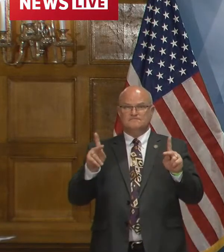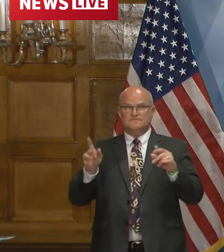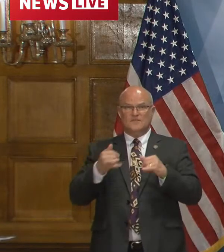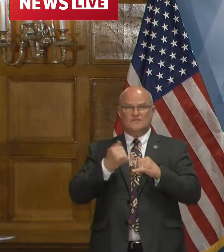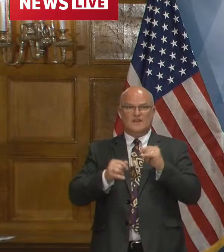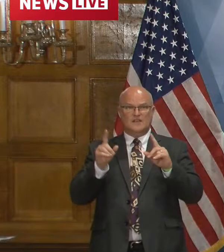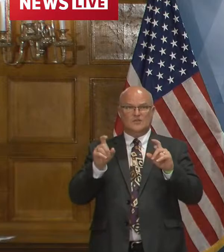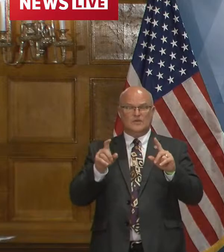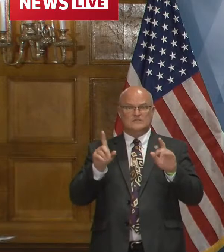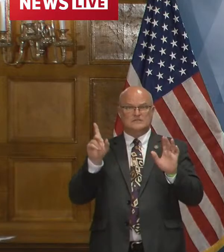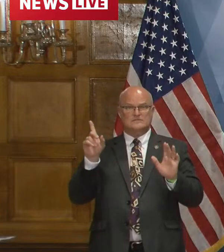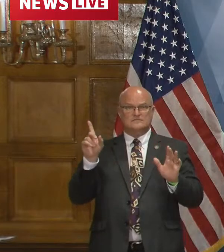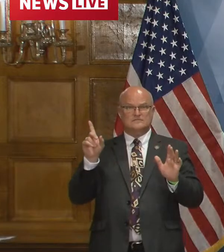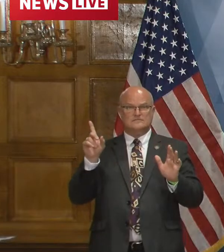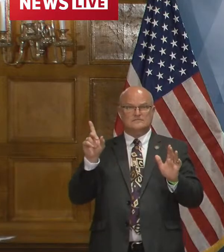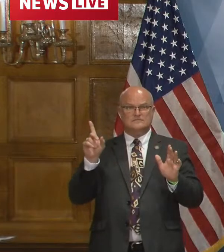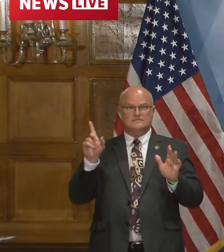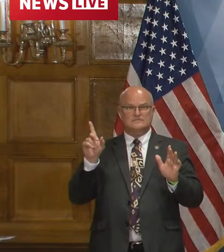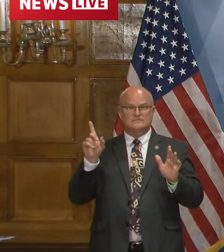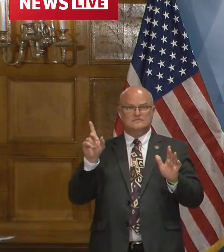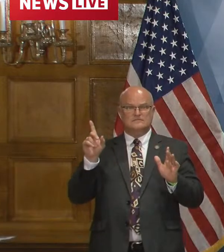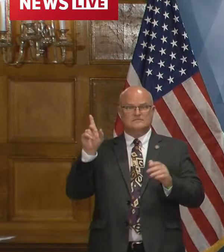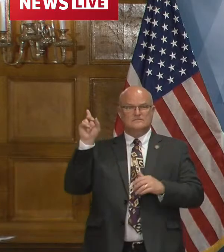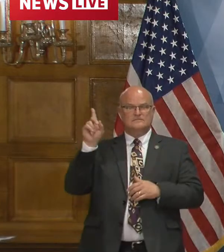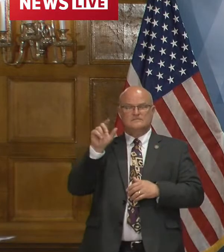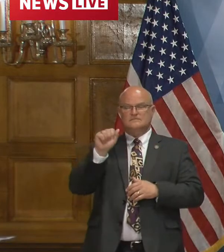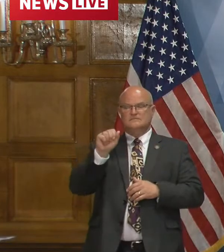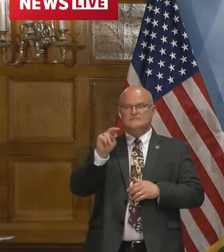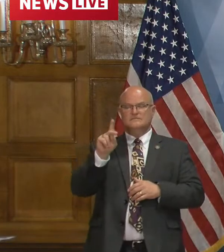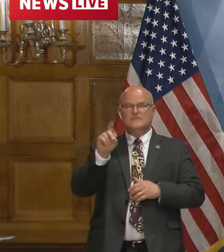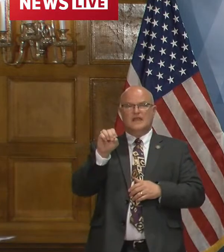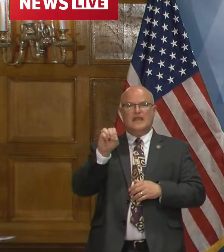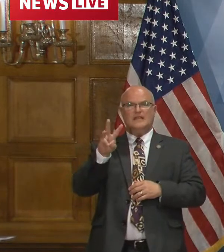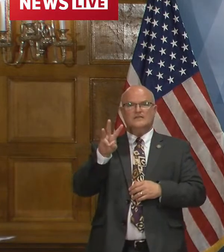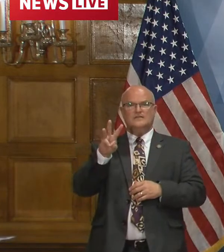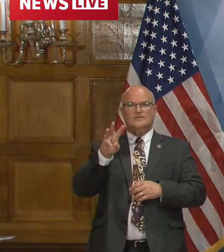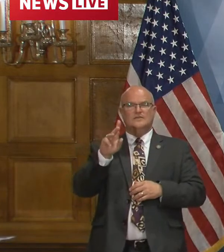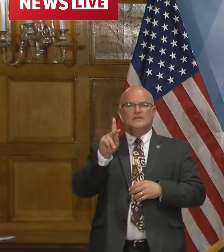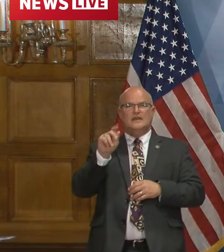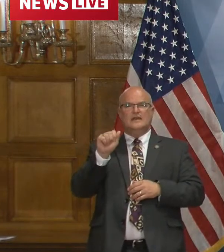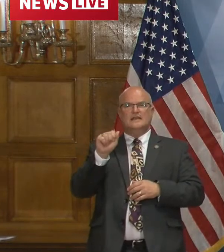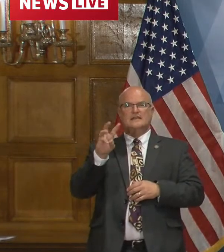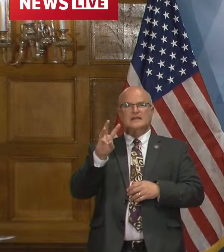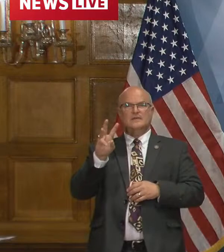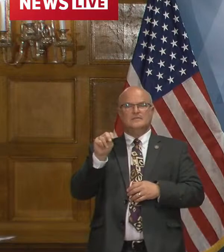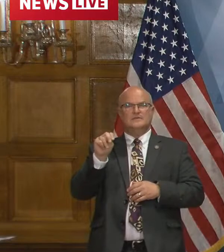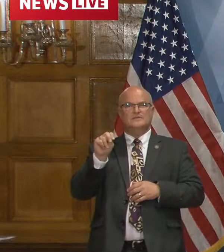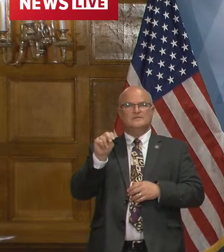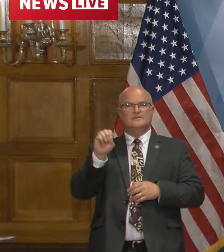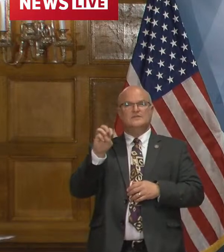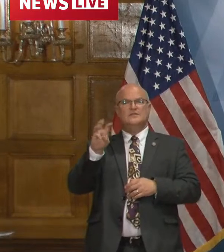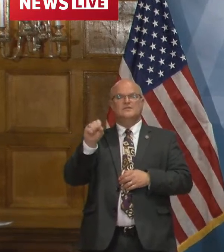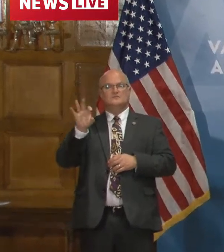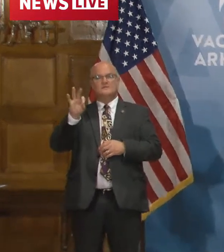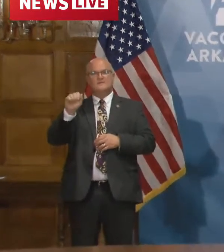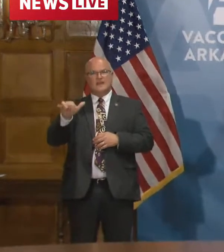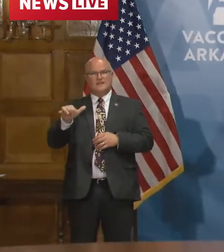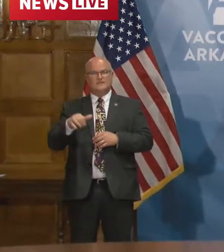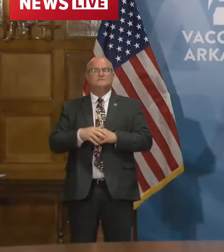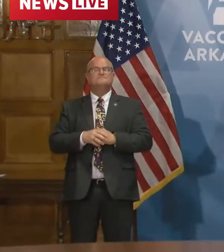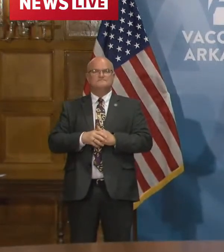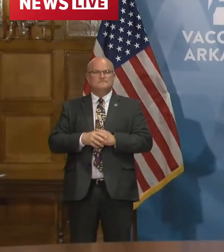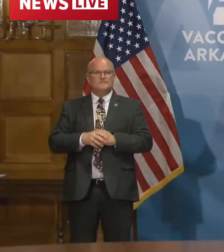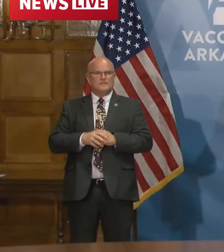final question? Hey, Governor, this is Andrew Epperson from KNWA News up in Fayetteville. Fayetteville City